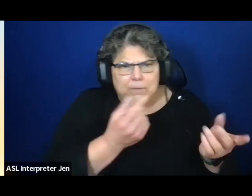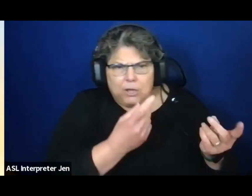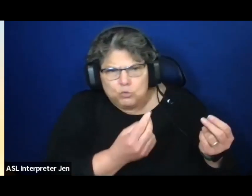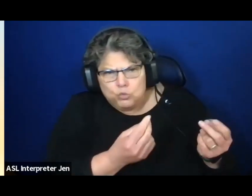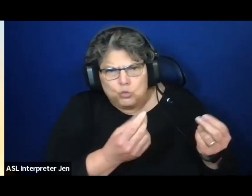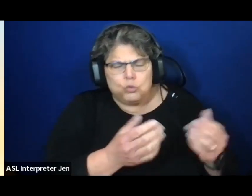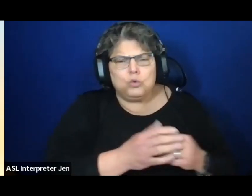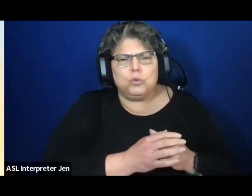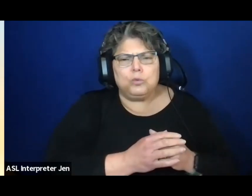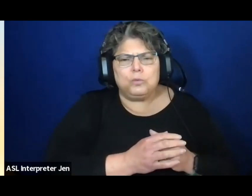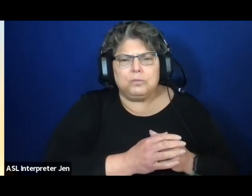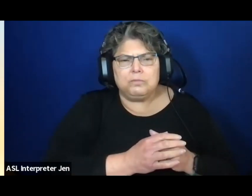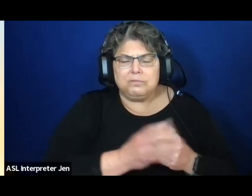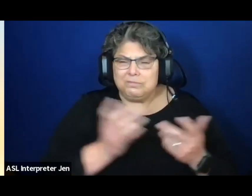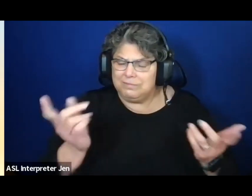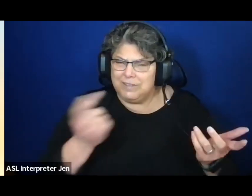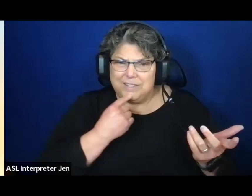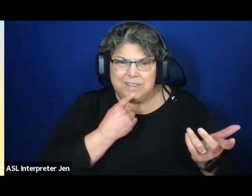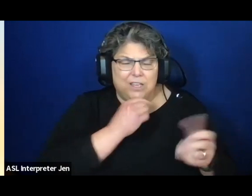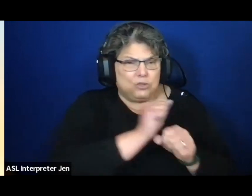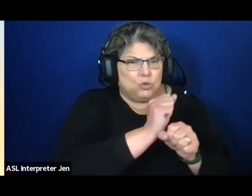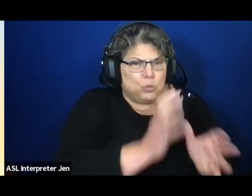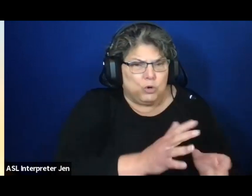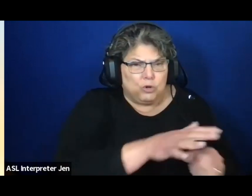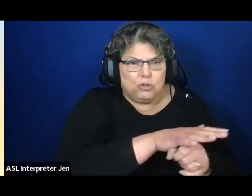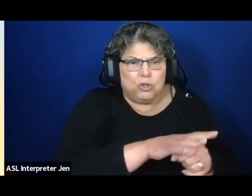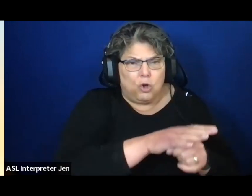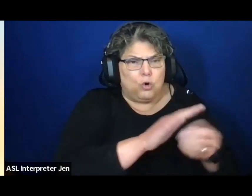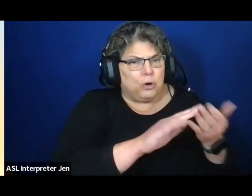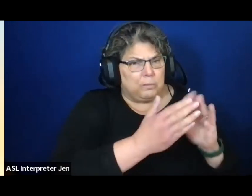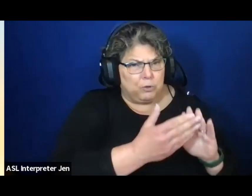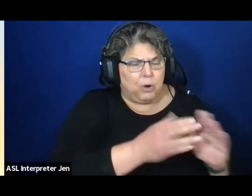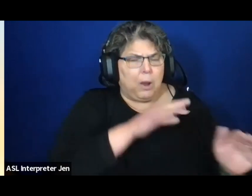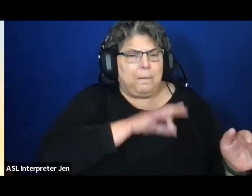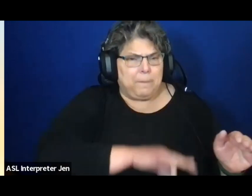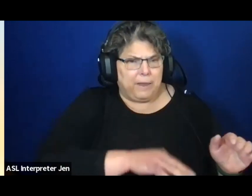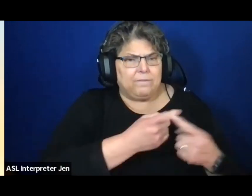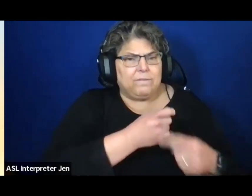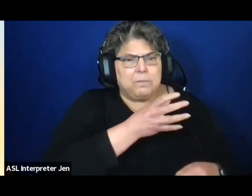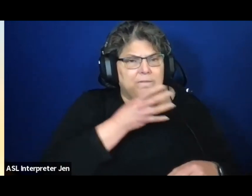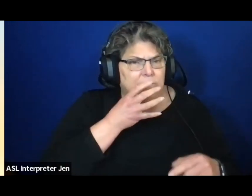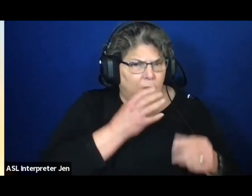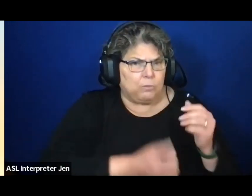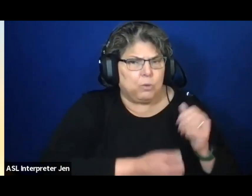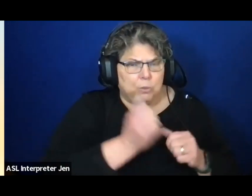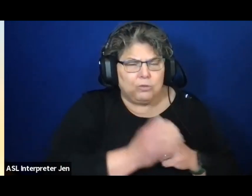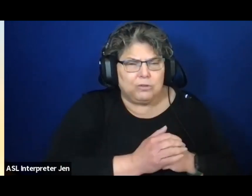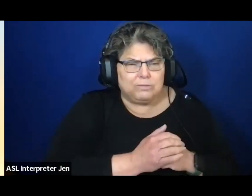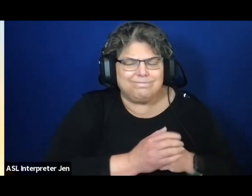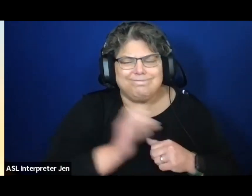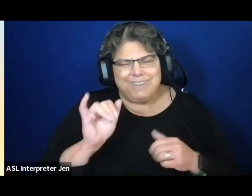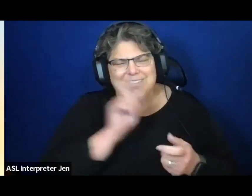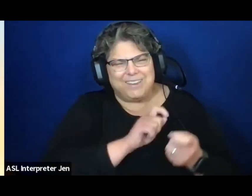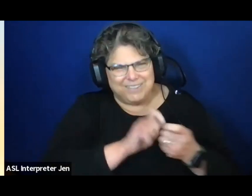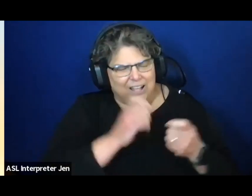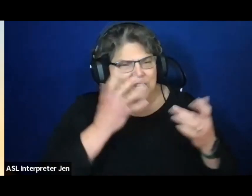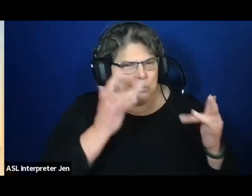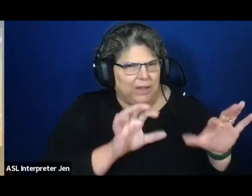According to George, it's the workers and the local community that are benefiting from the farm the most, exactly how George intended